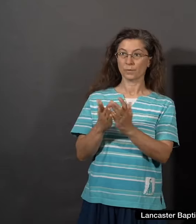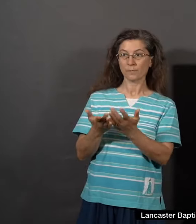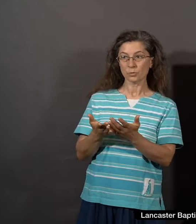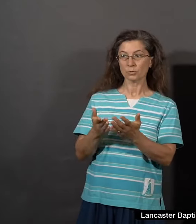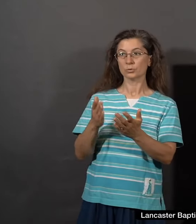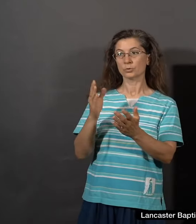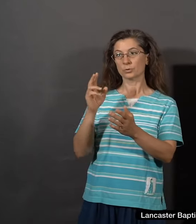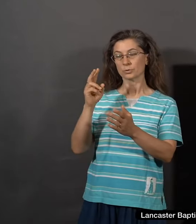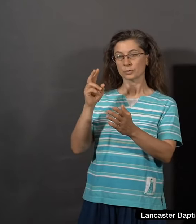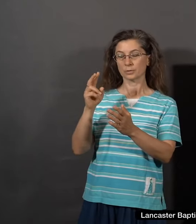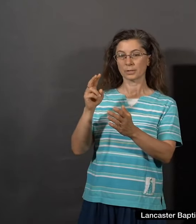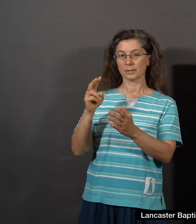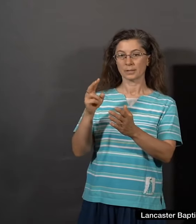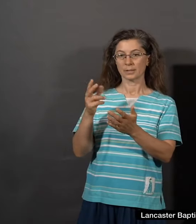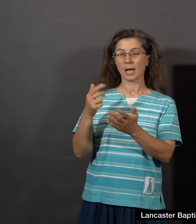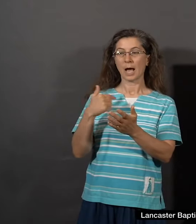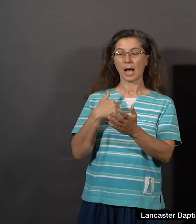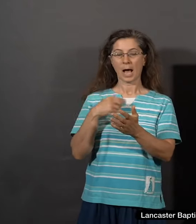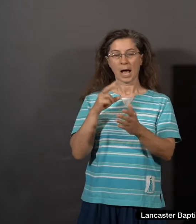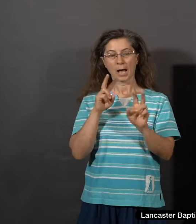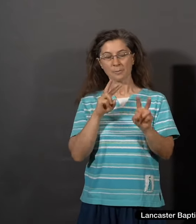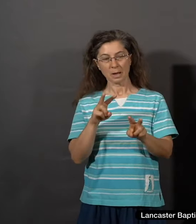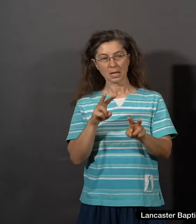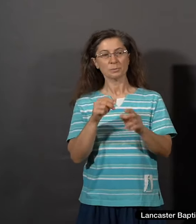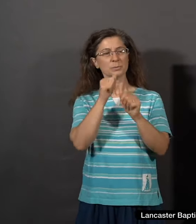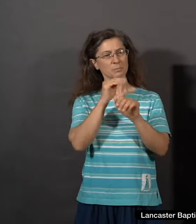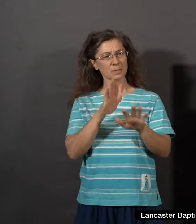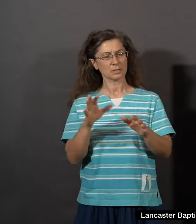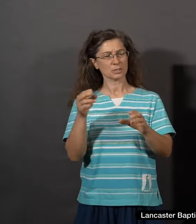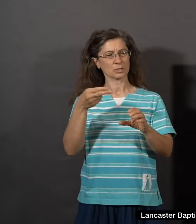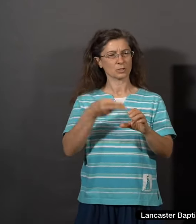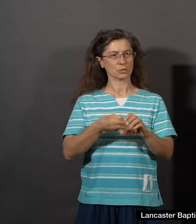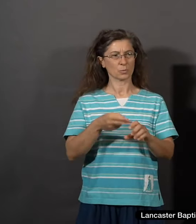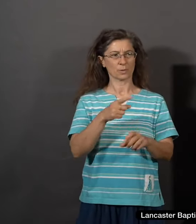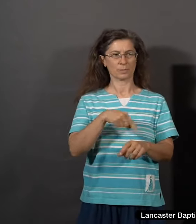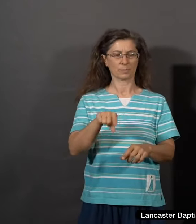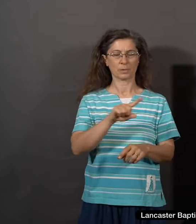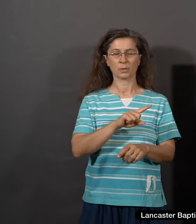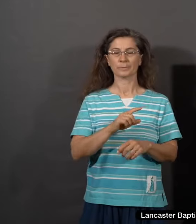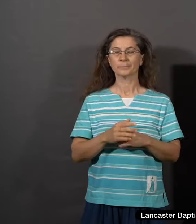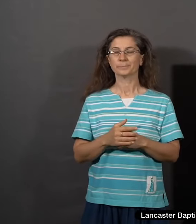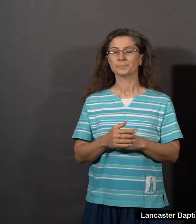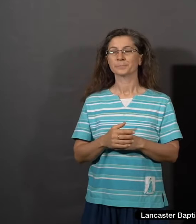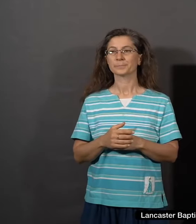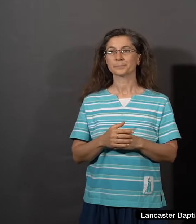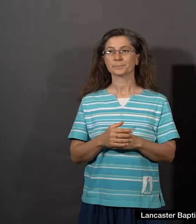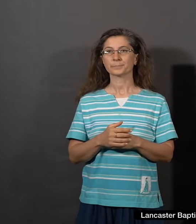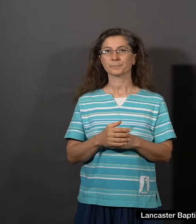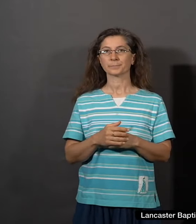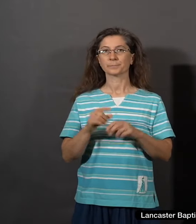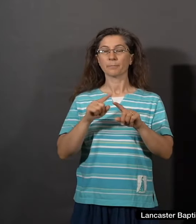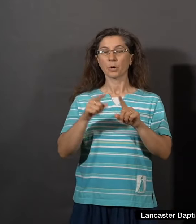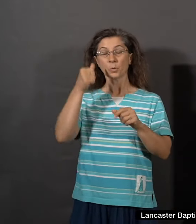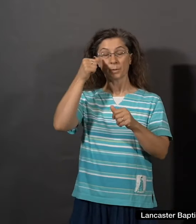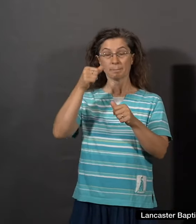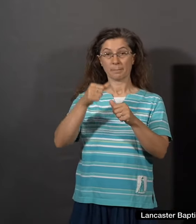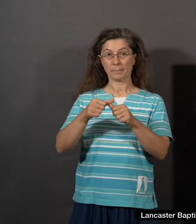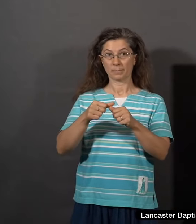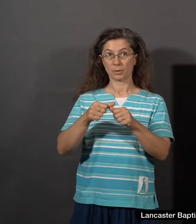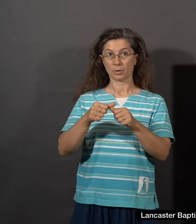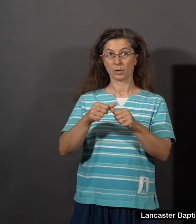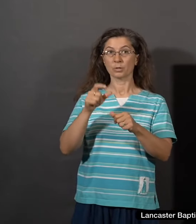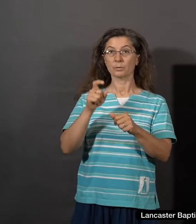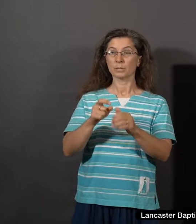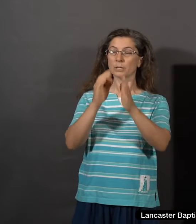in prayer but let's remember this phrase is this kind go with not out but by prayer and fasting and i